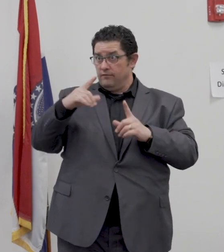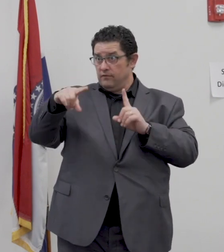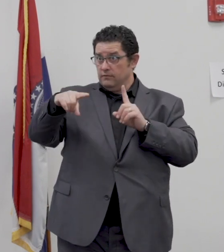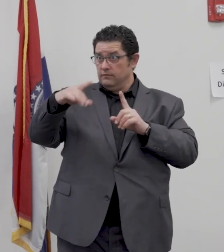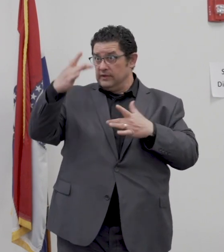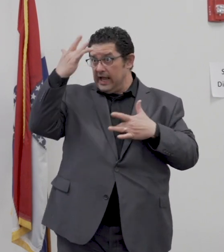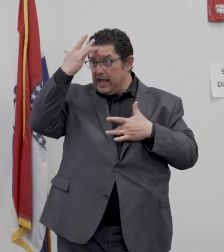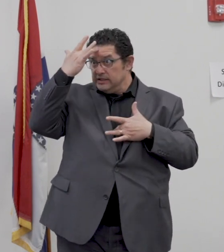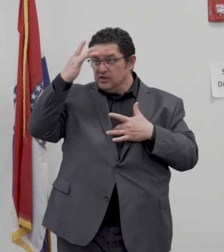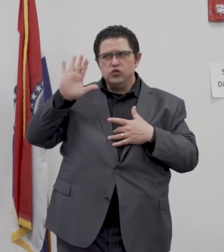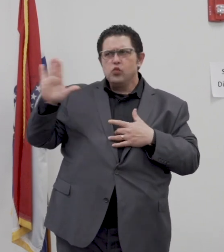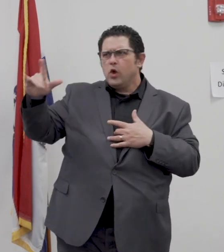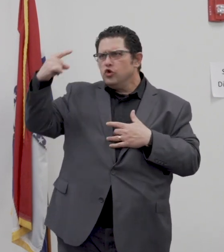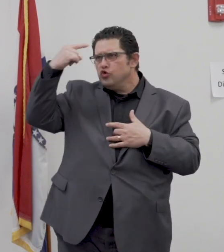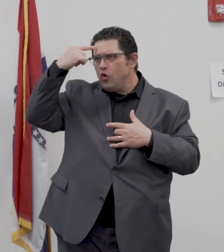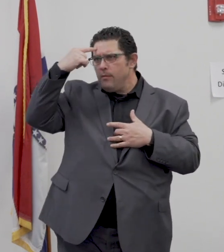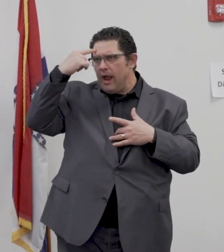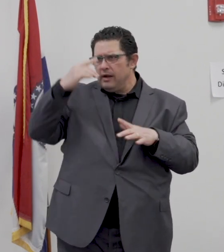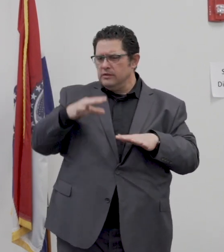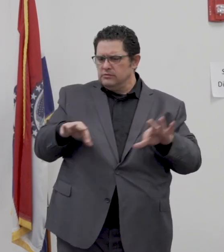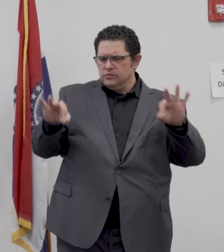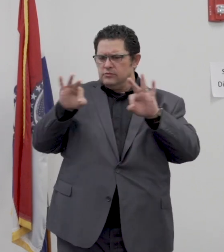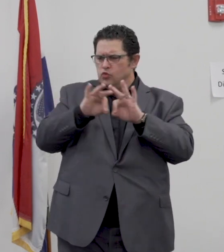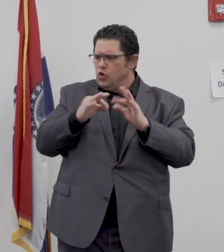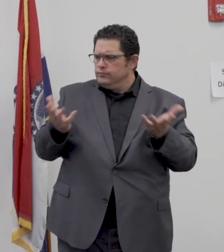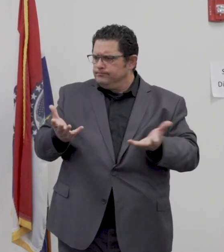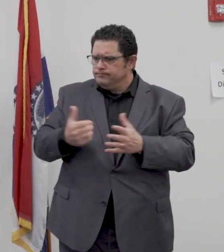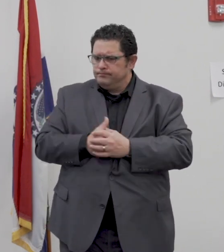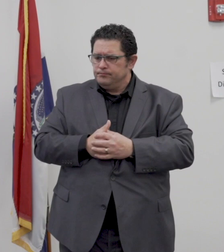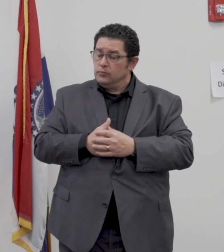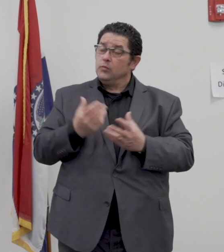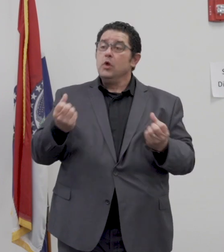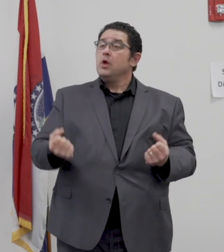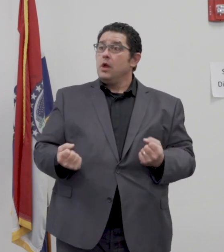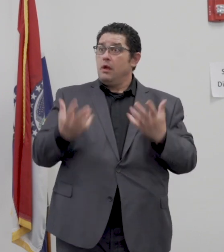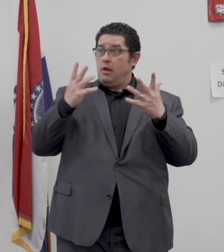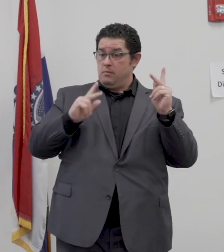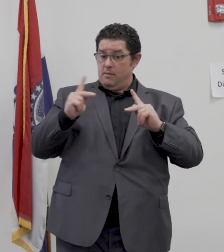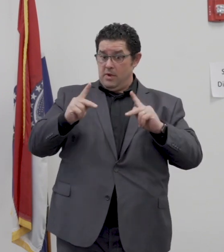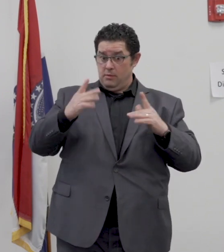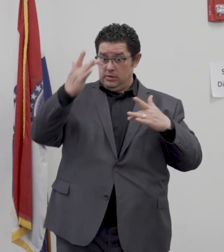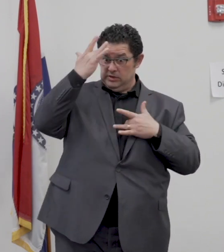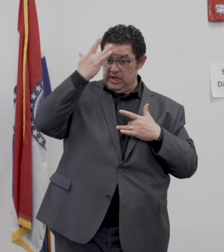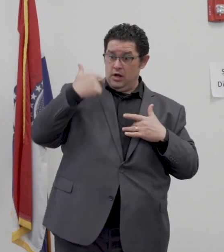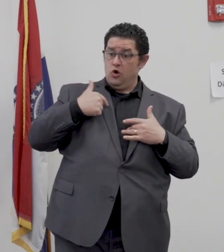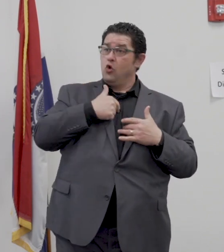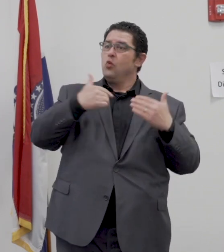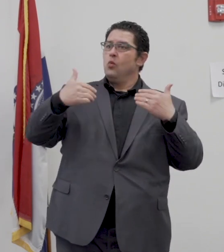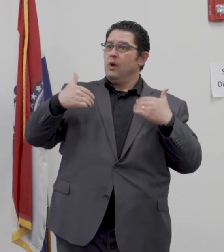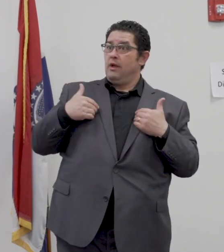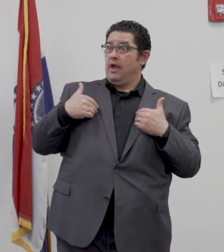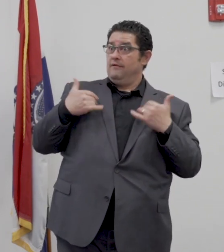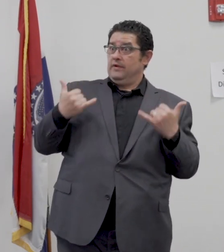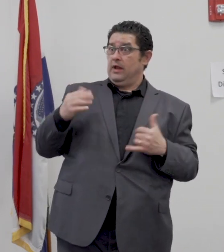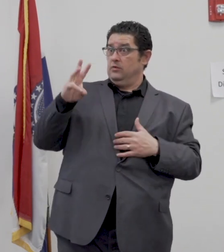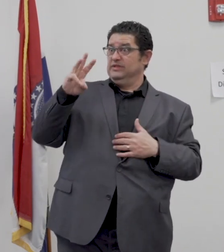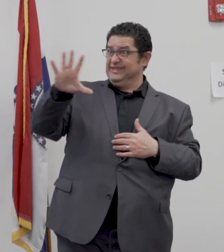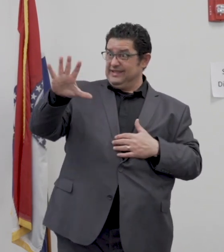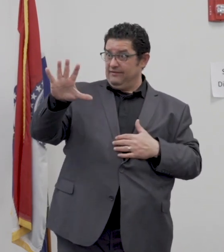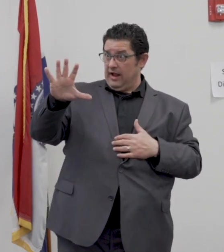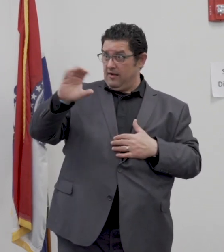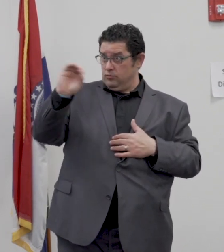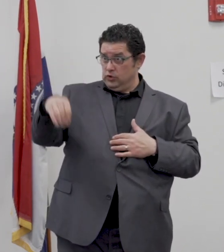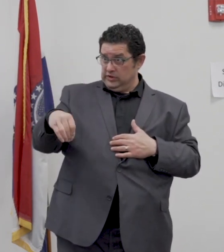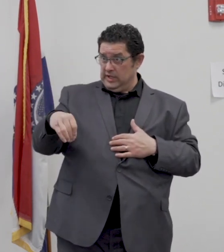in your mind is the key holding back here? Well, certainly the number of cases. We have 65% of the cases in the state of